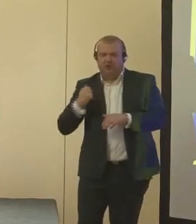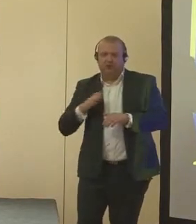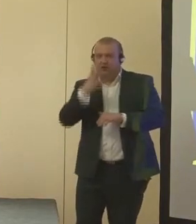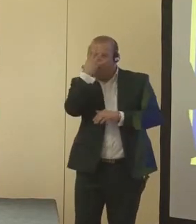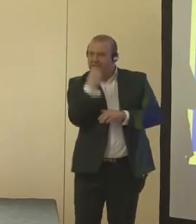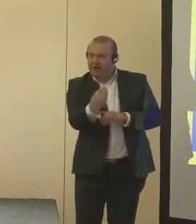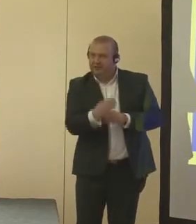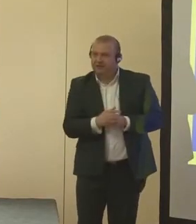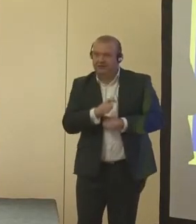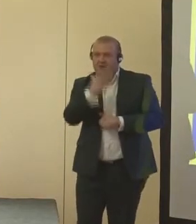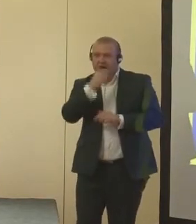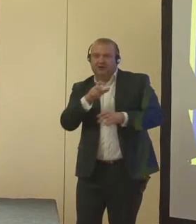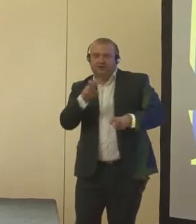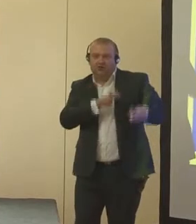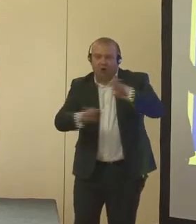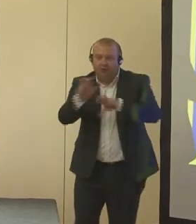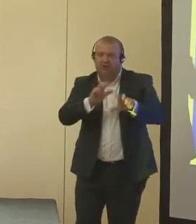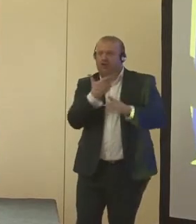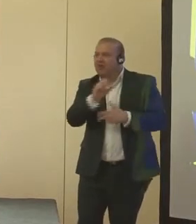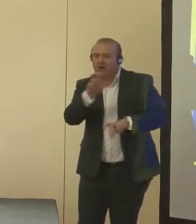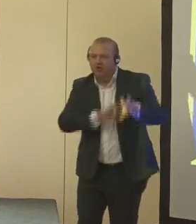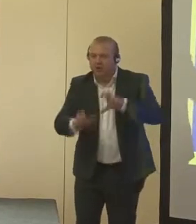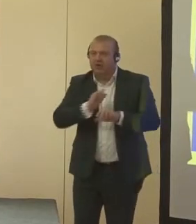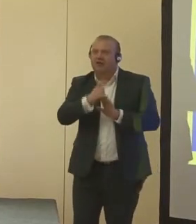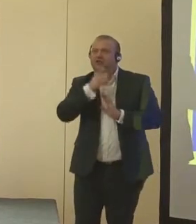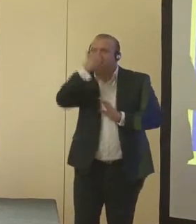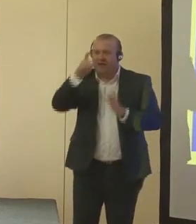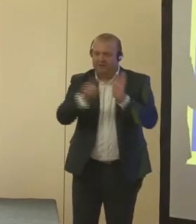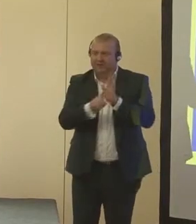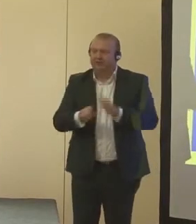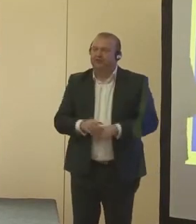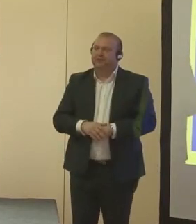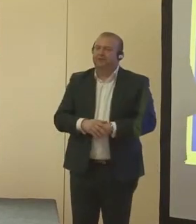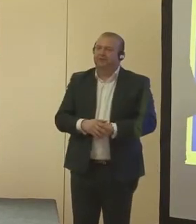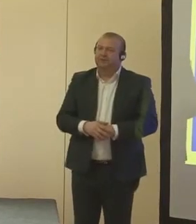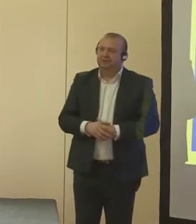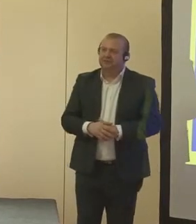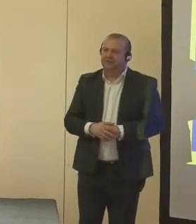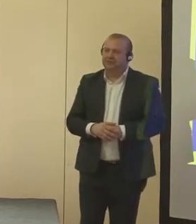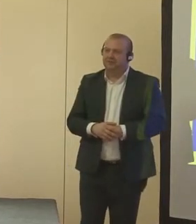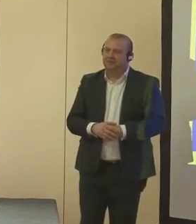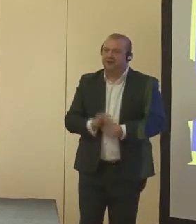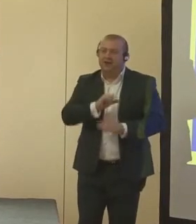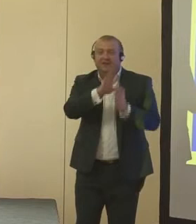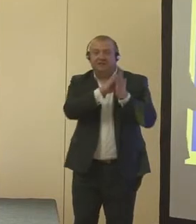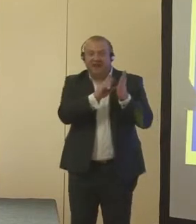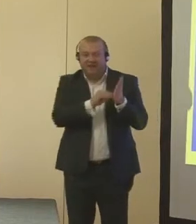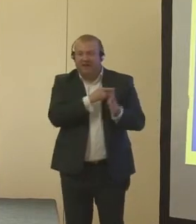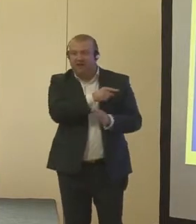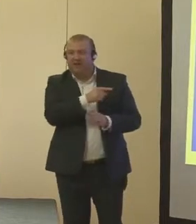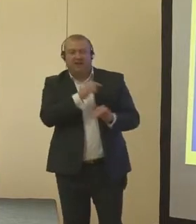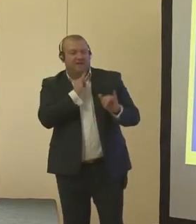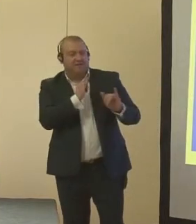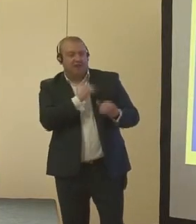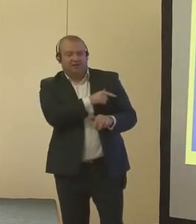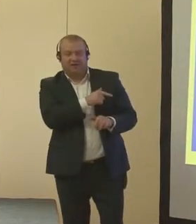audio. How it's rendered or how it's delivered is often a mix of all these elements. But how